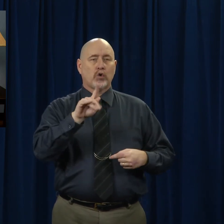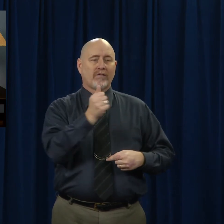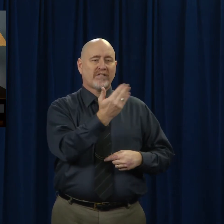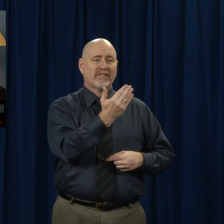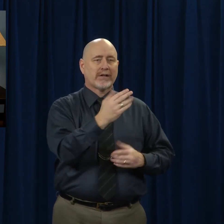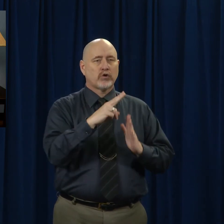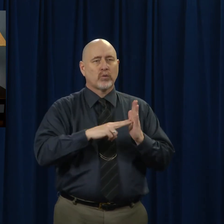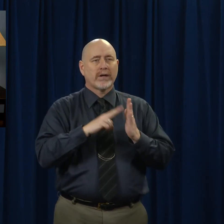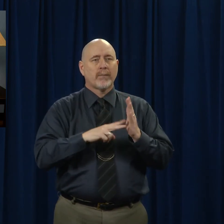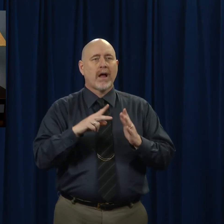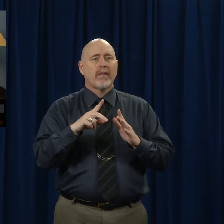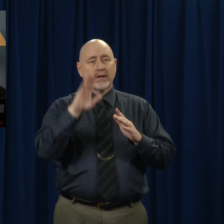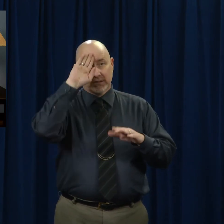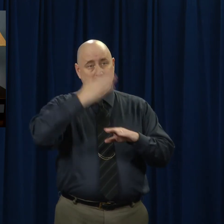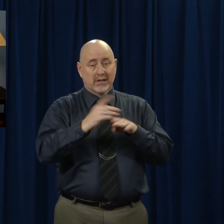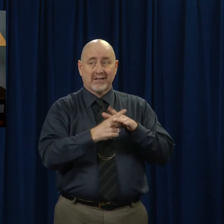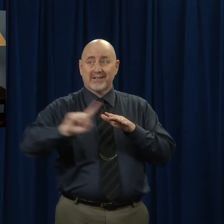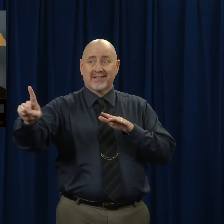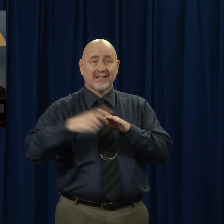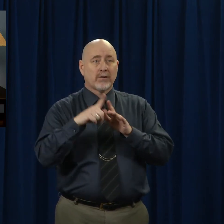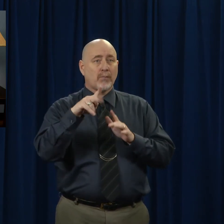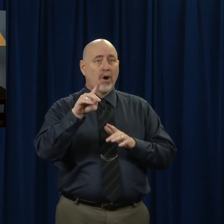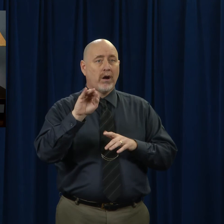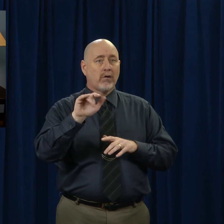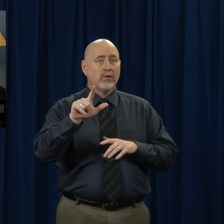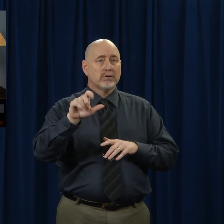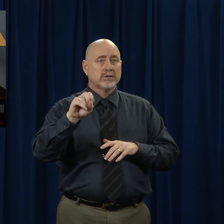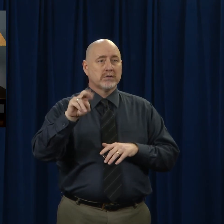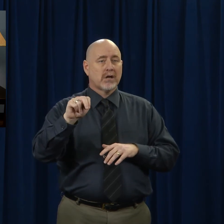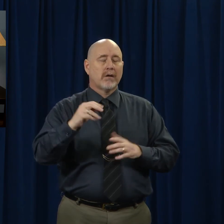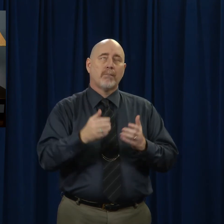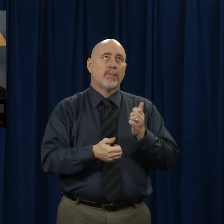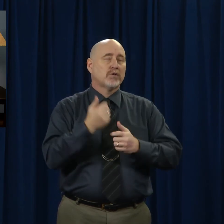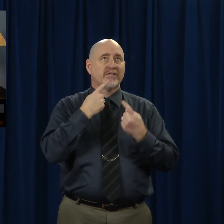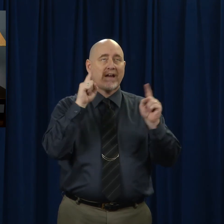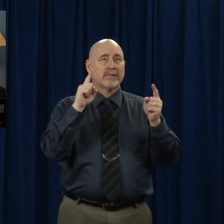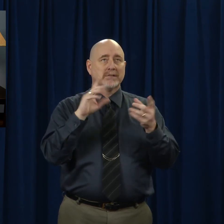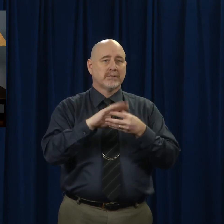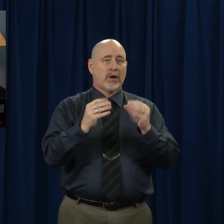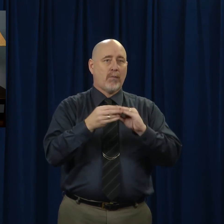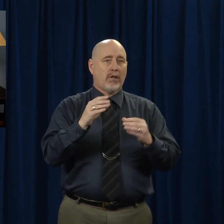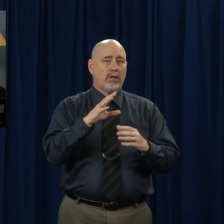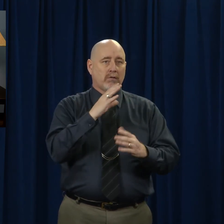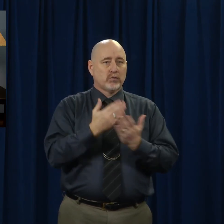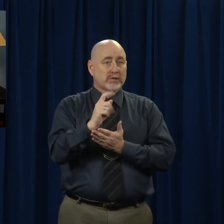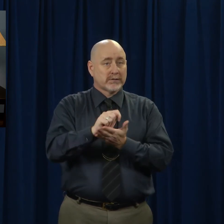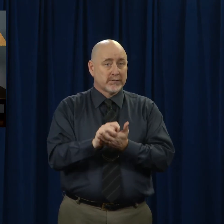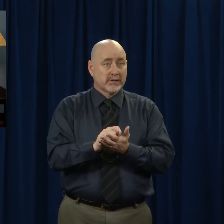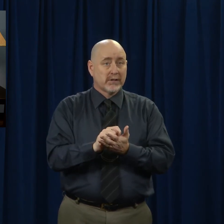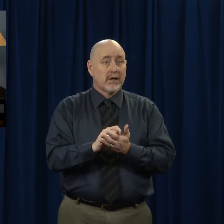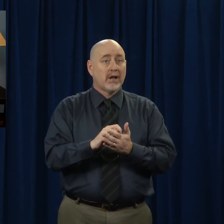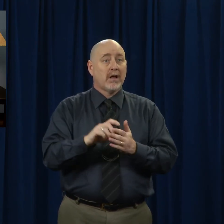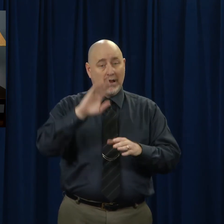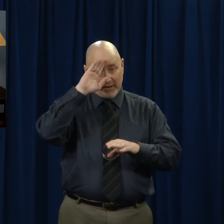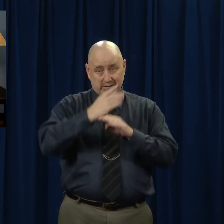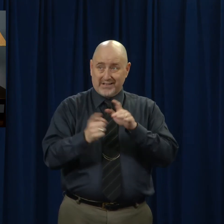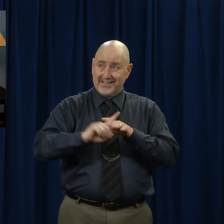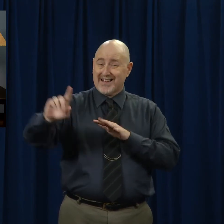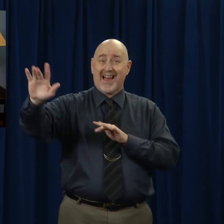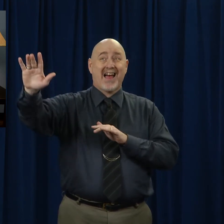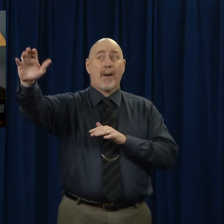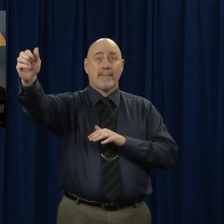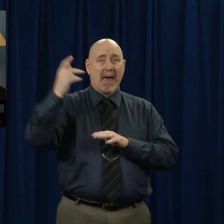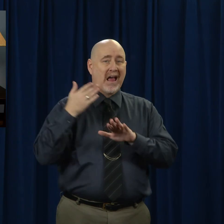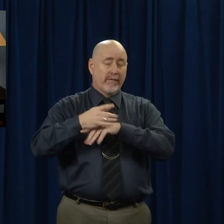chapter 15, you read about the prodigal son, the most favored parable of the New Testament. And when the prodigal came